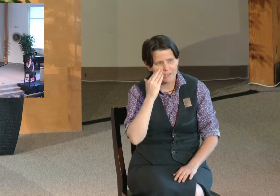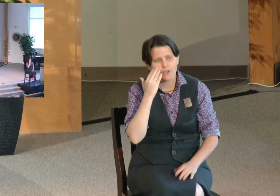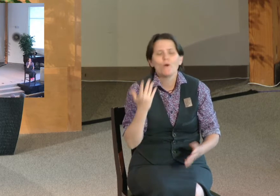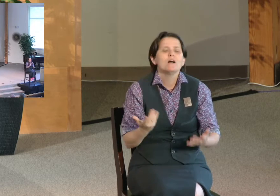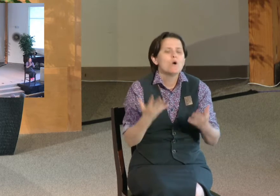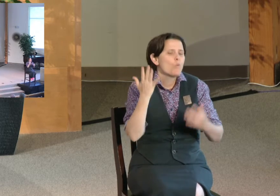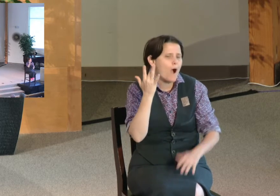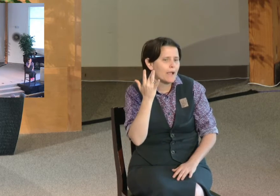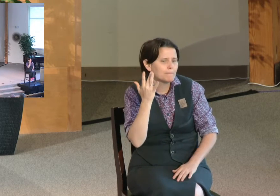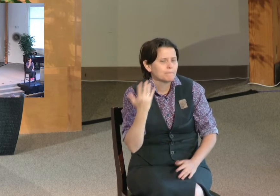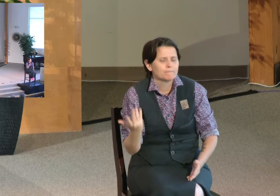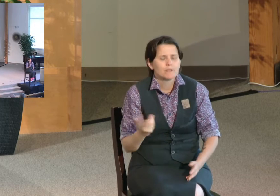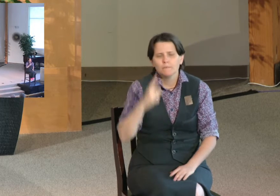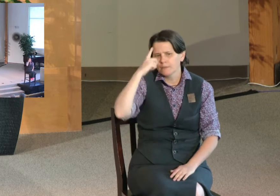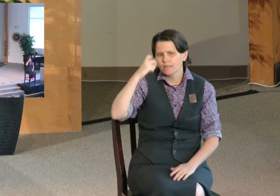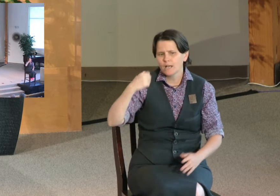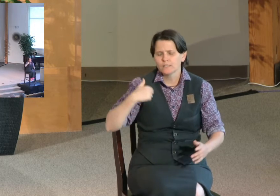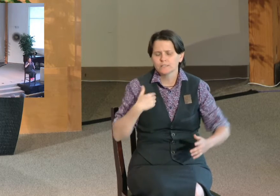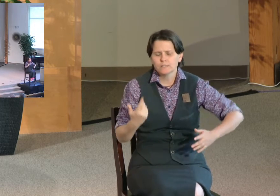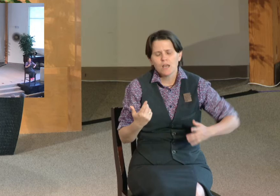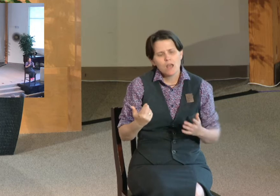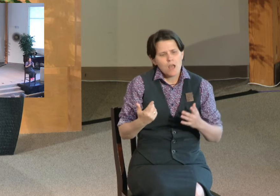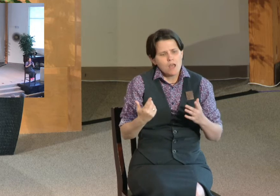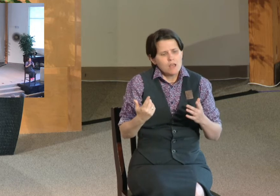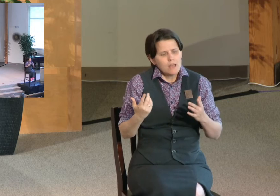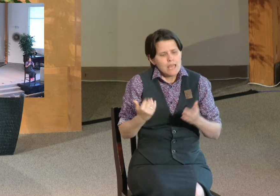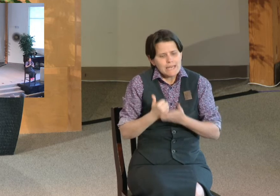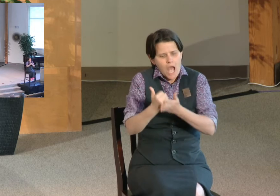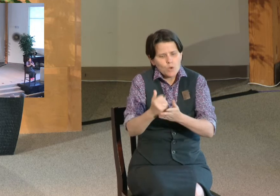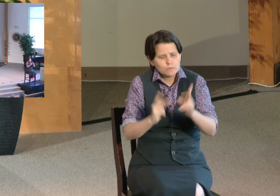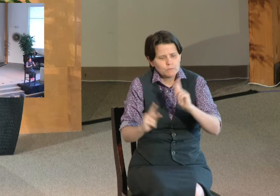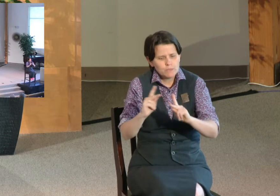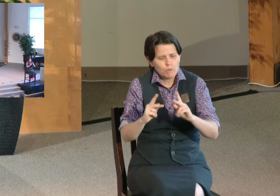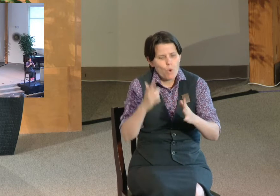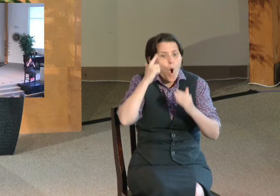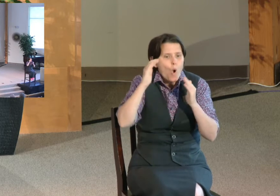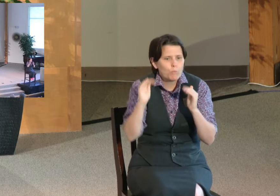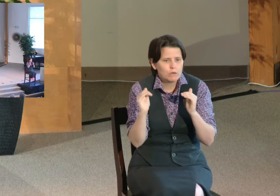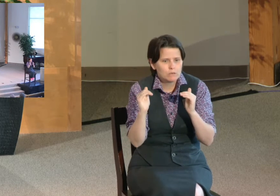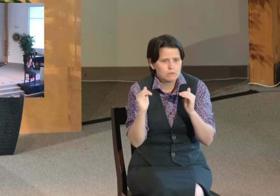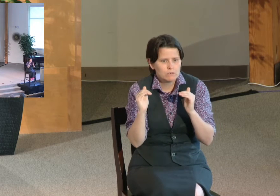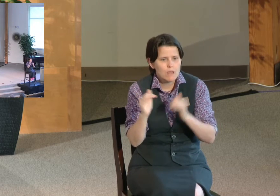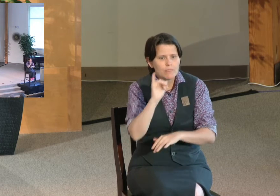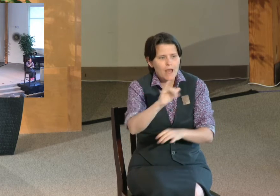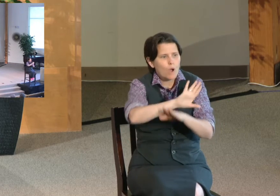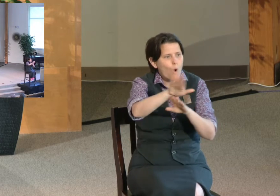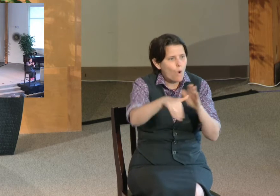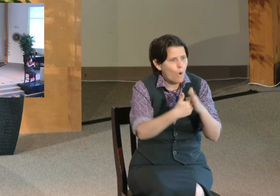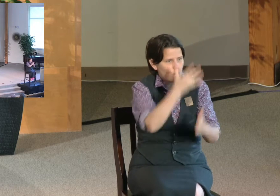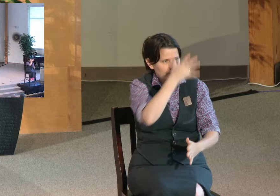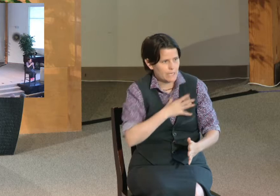Hope. That any man sitting here today has the ability to grow and change